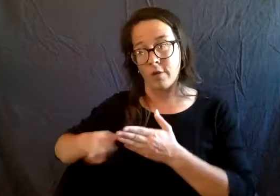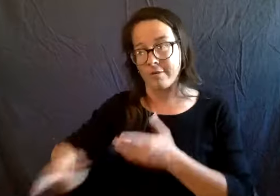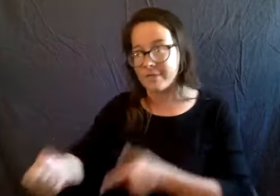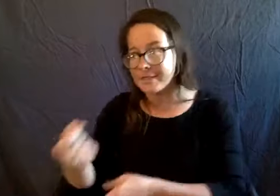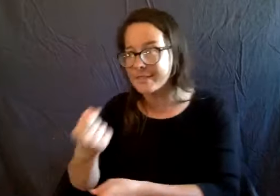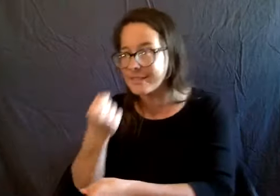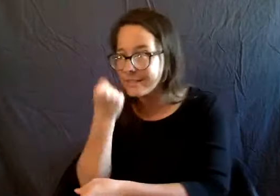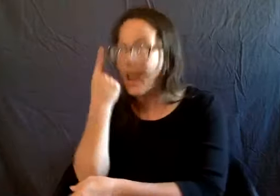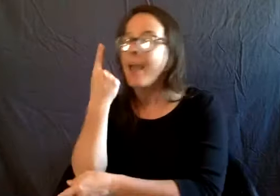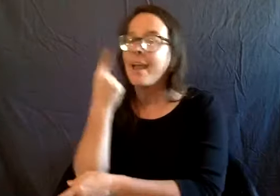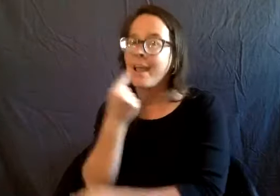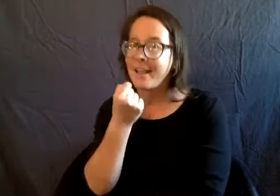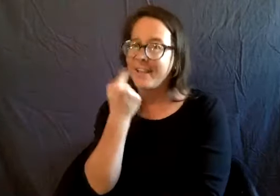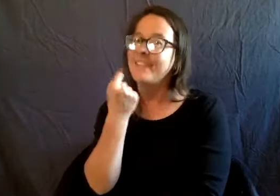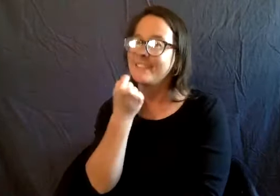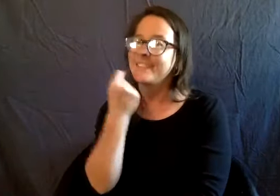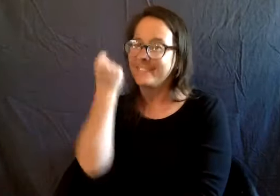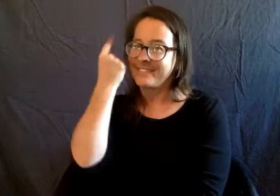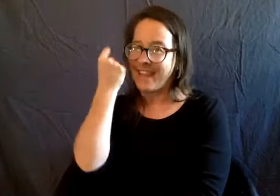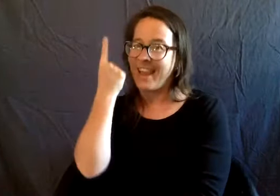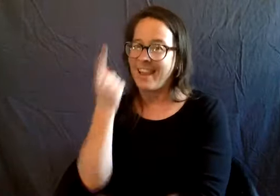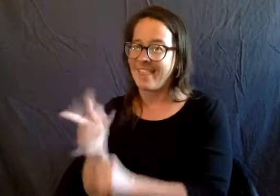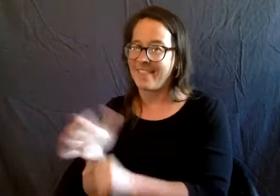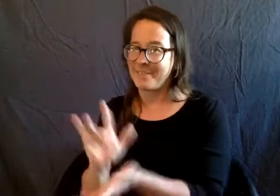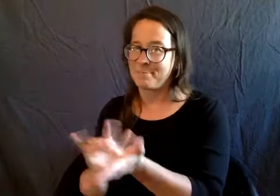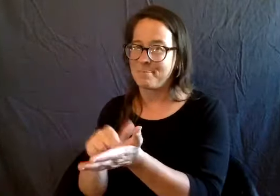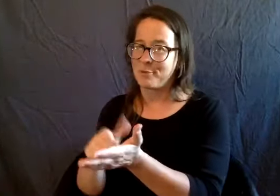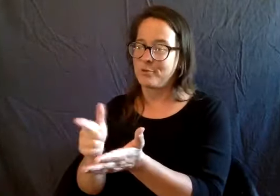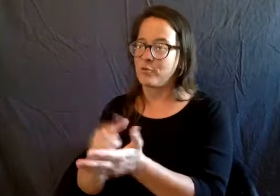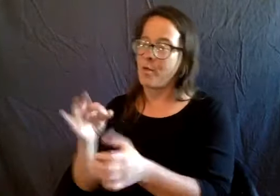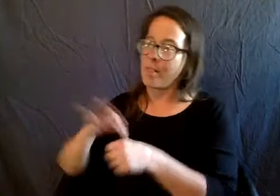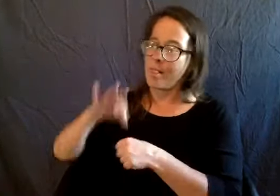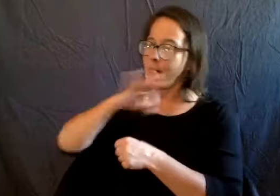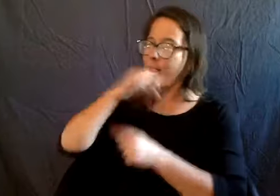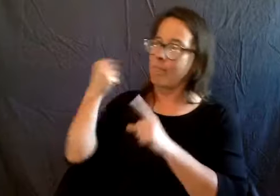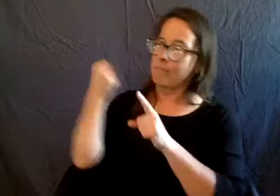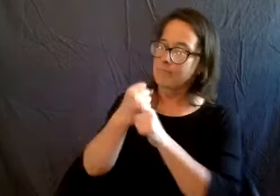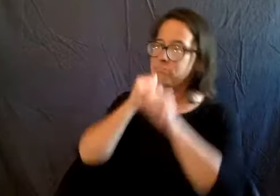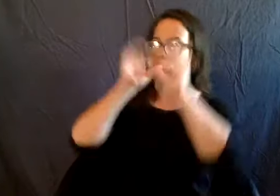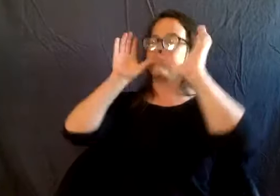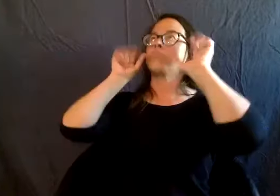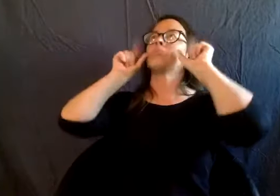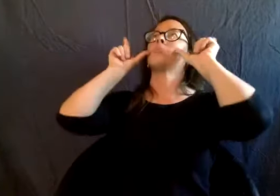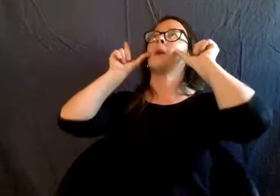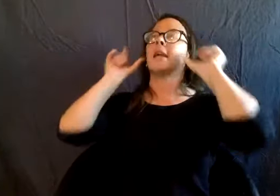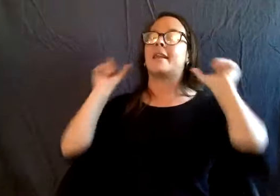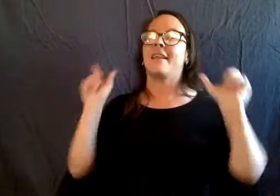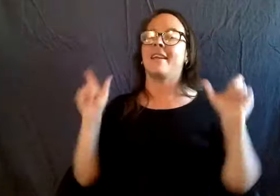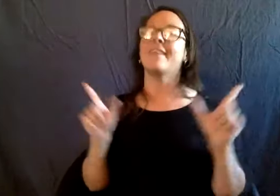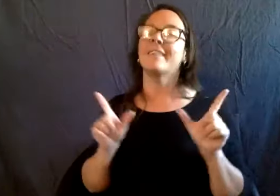the medicine of the 12 steps, I have had a spiritual awakening. And I will tell you that every time that I've